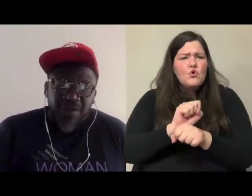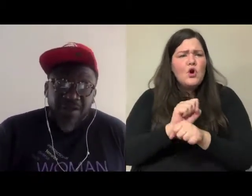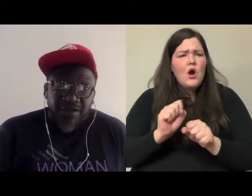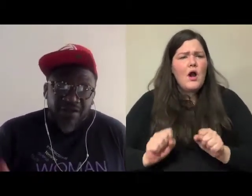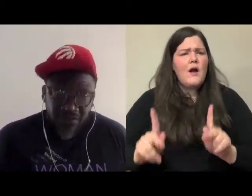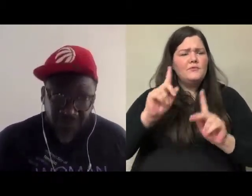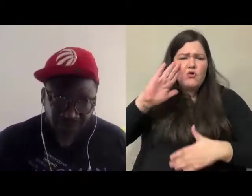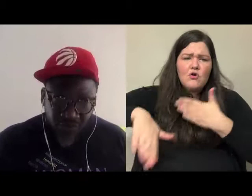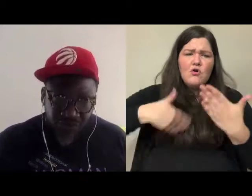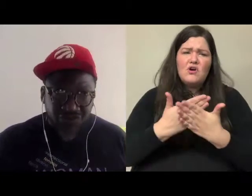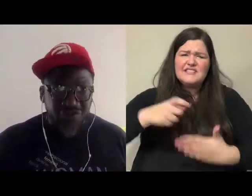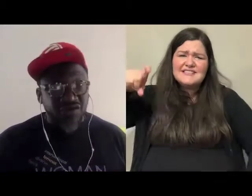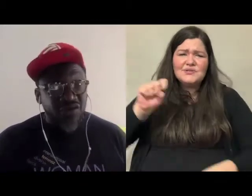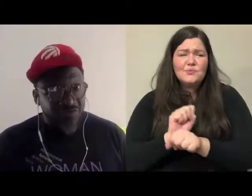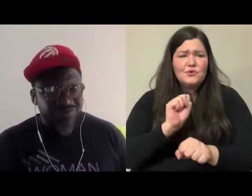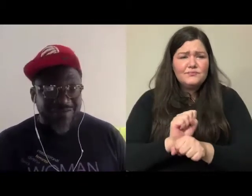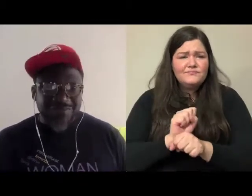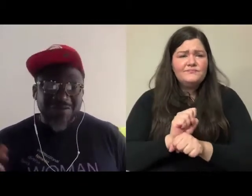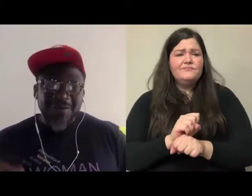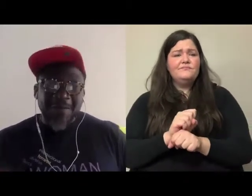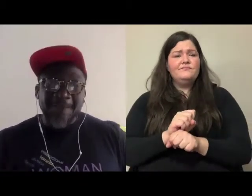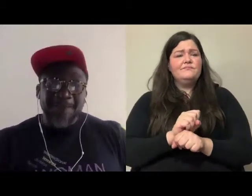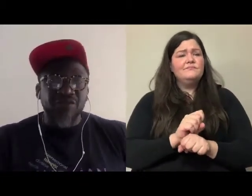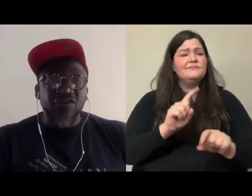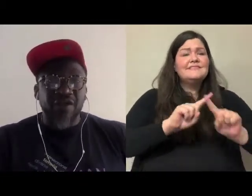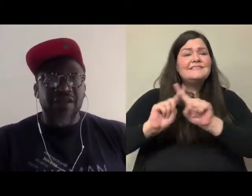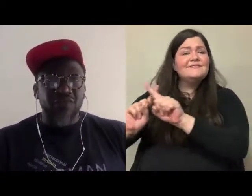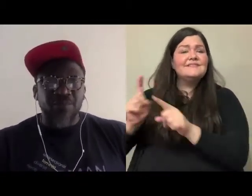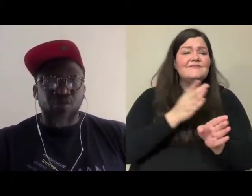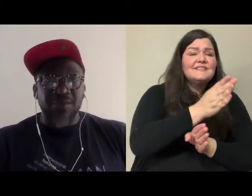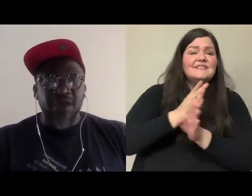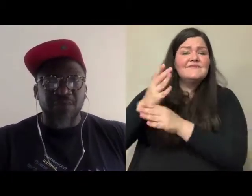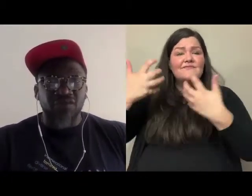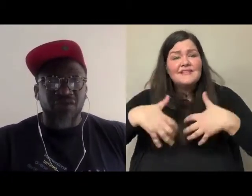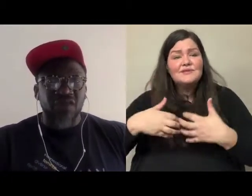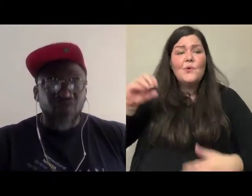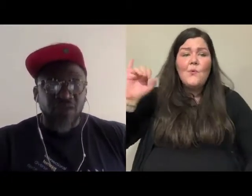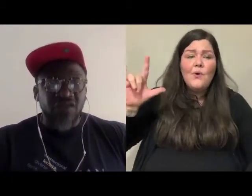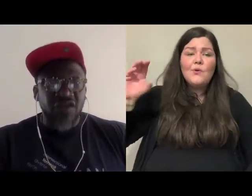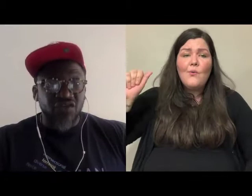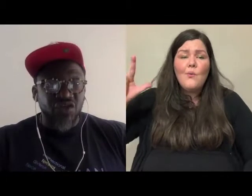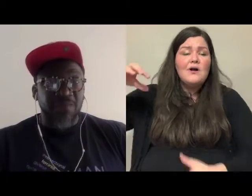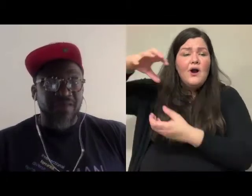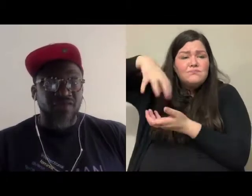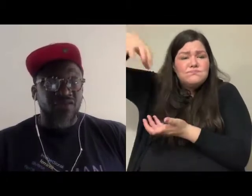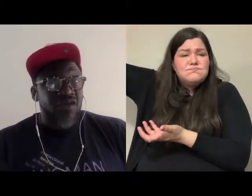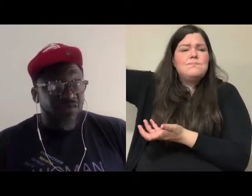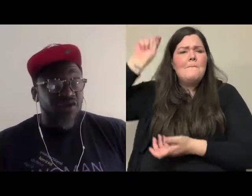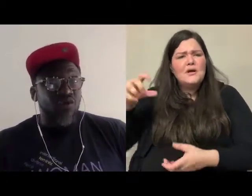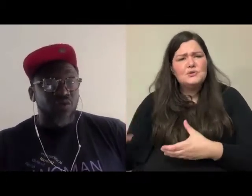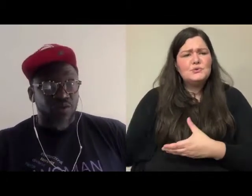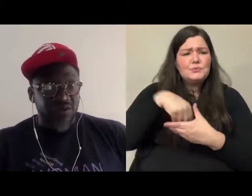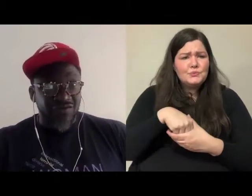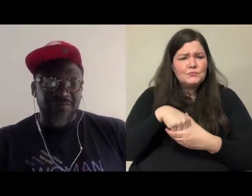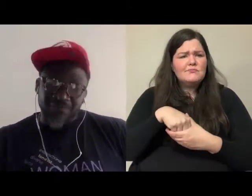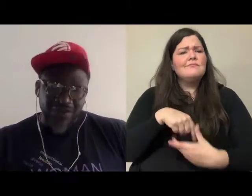you know, prosperity, quotation marks for some, but retraining and redeployment opportunities, as well as secure pensions for the